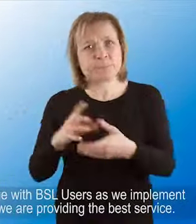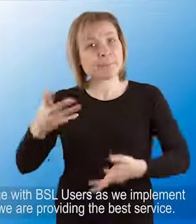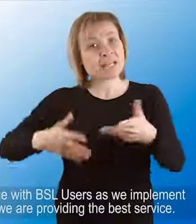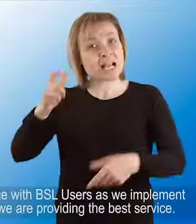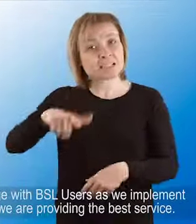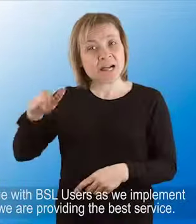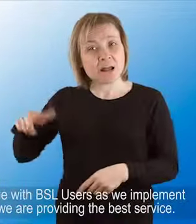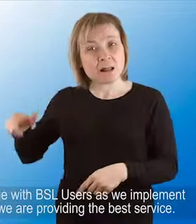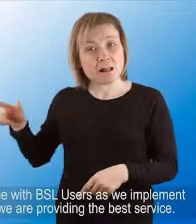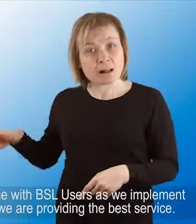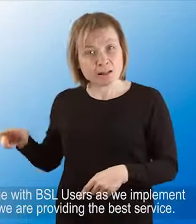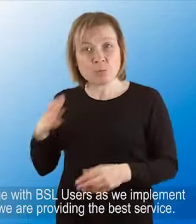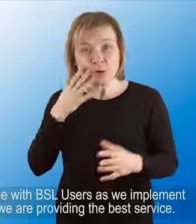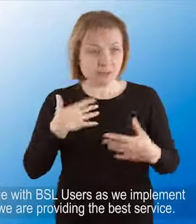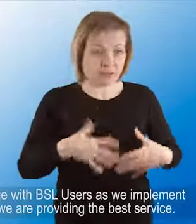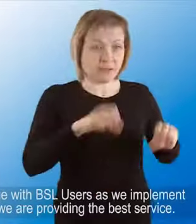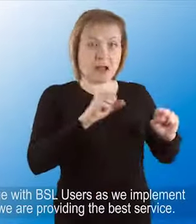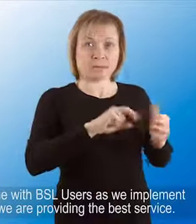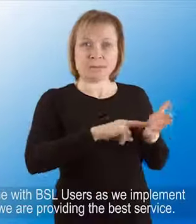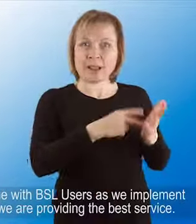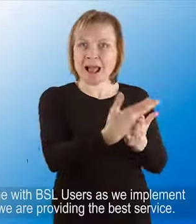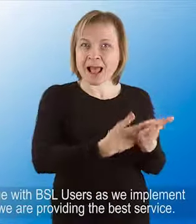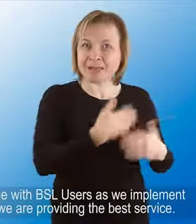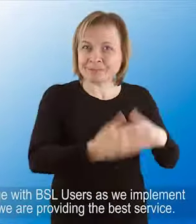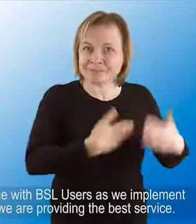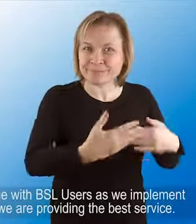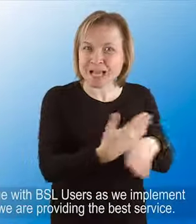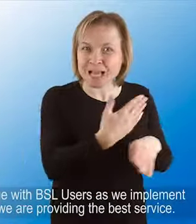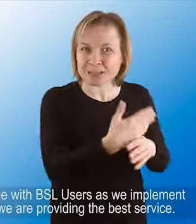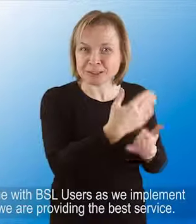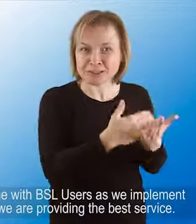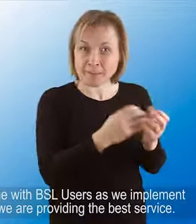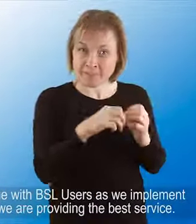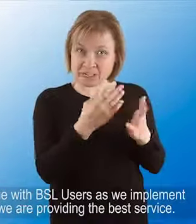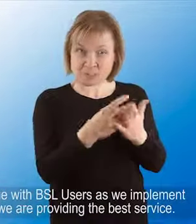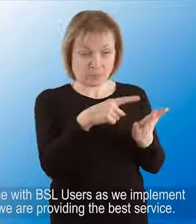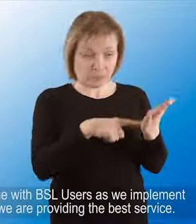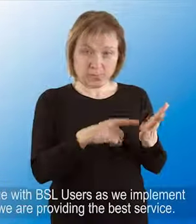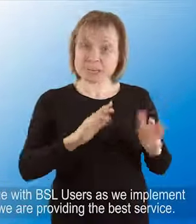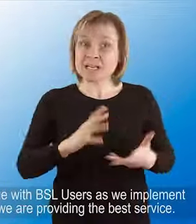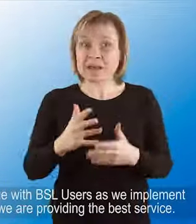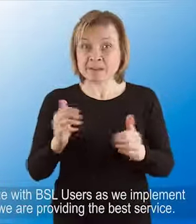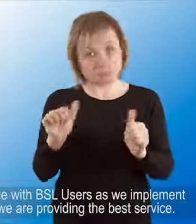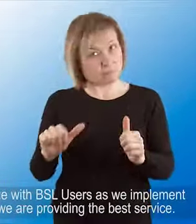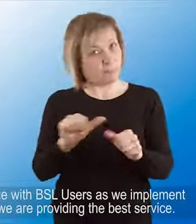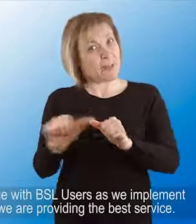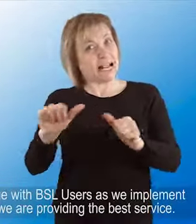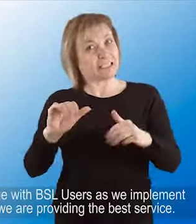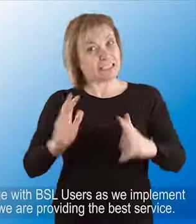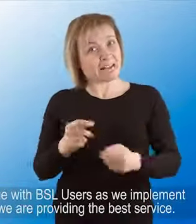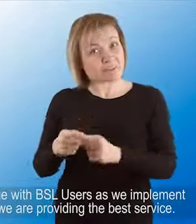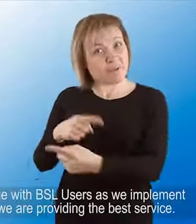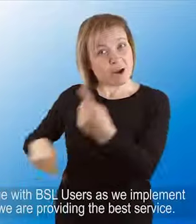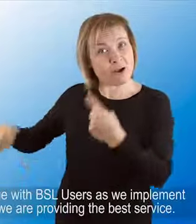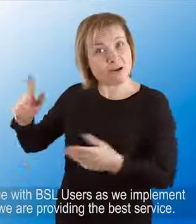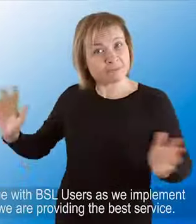We will continue to engage with BSL users as we implement the plan to ensure that we are providing the best service.